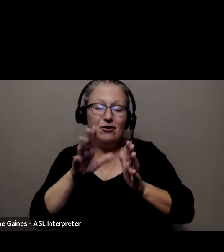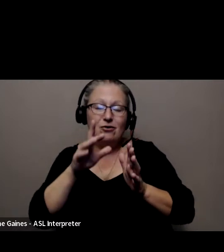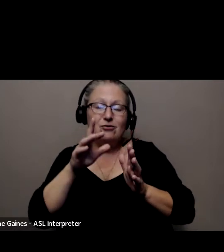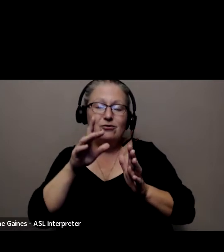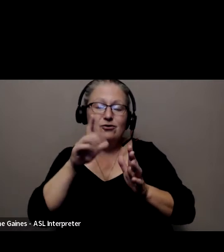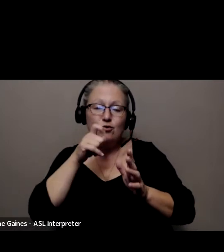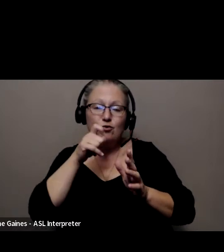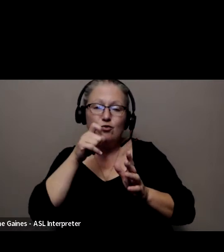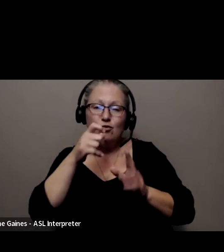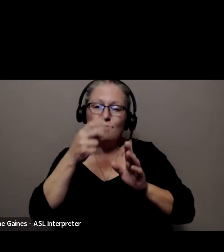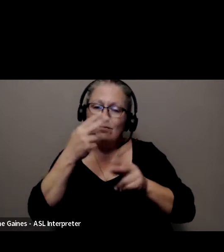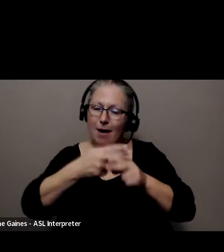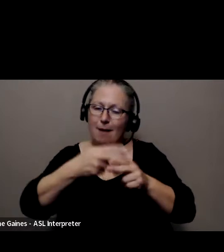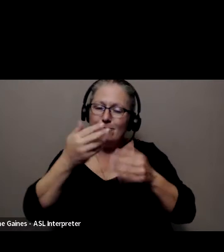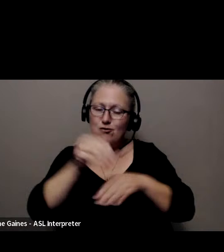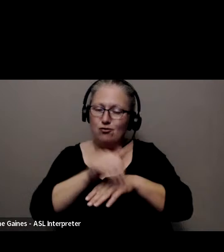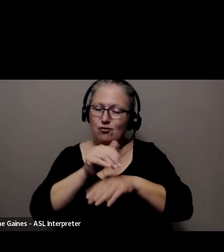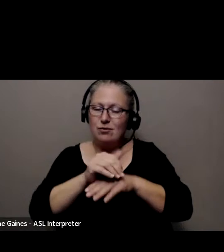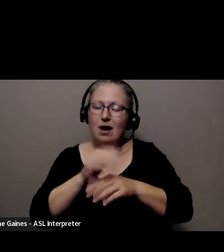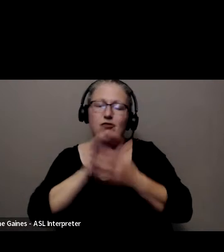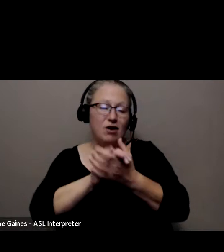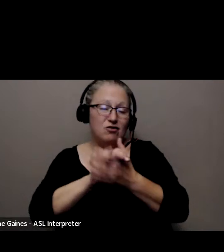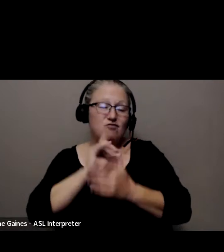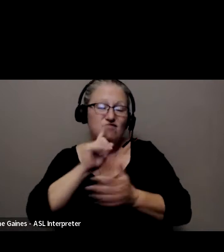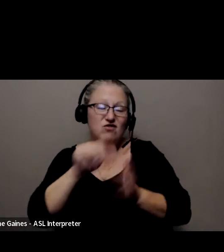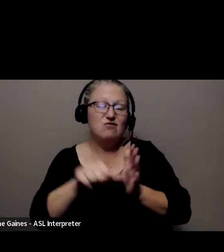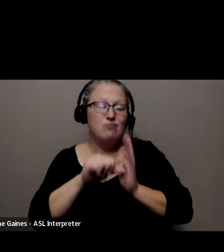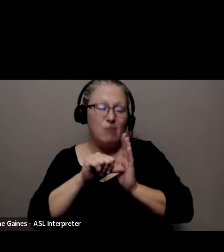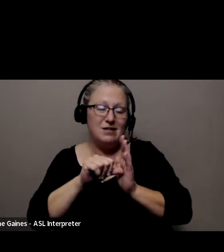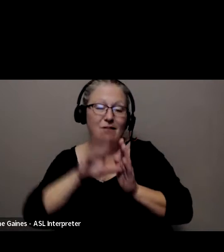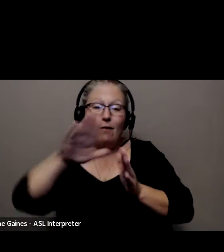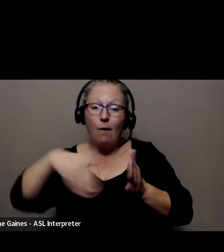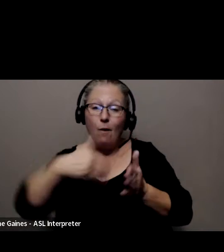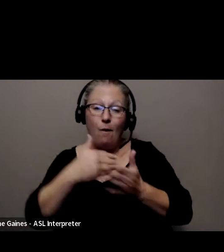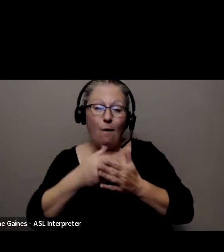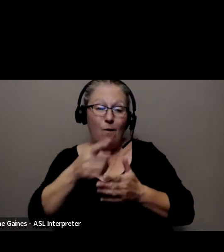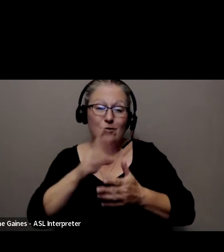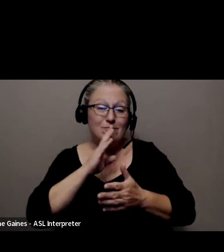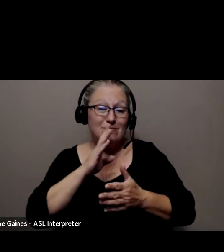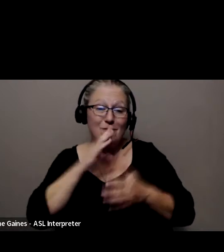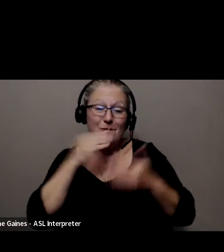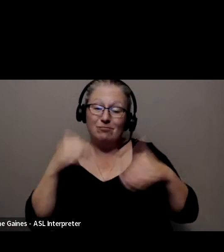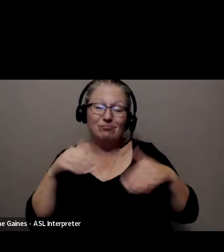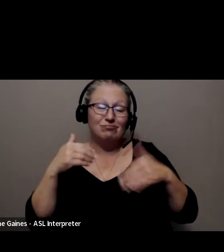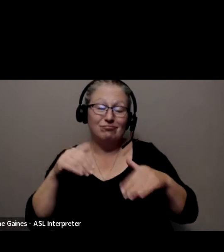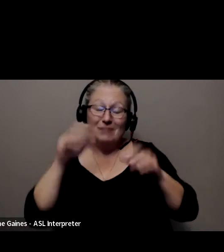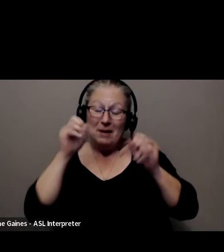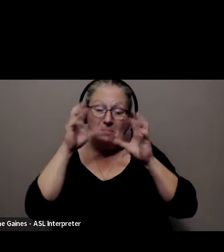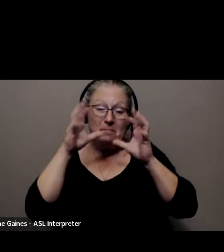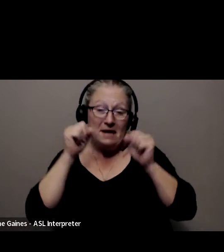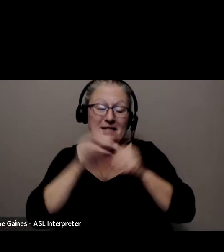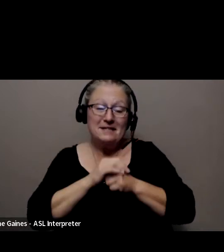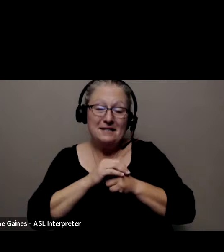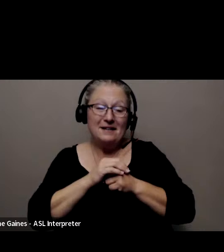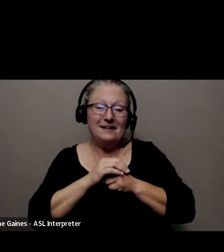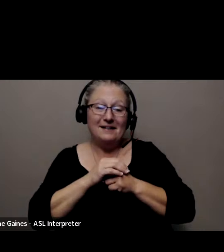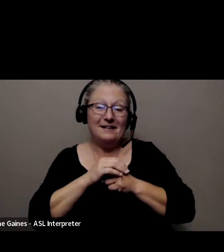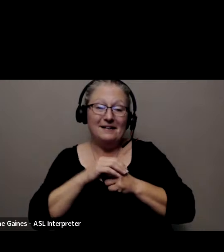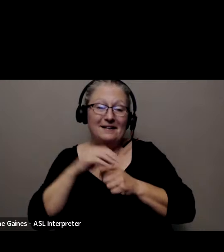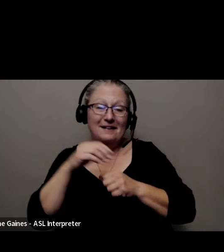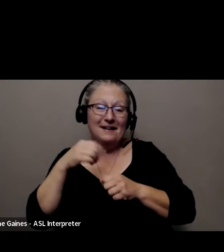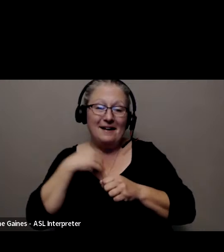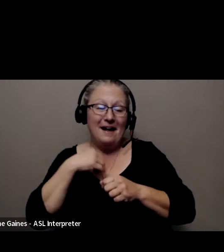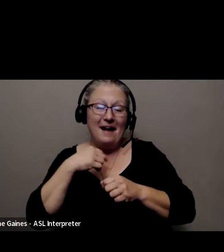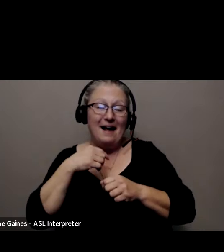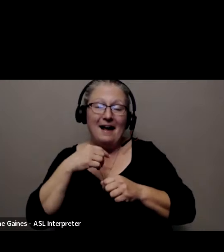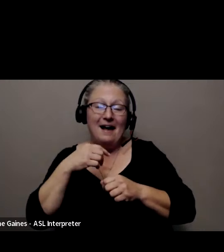tonight. Congratulations, very, very impressive. And all of you spoke. You guys are just so amazing. I mean, I'm not doing it justice,